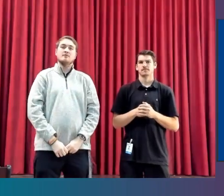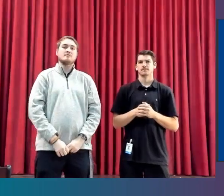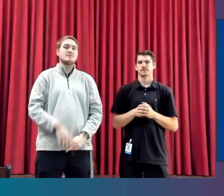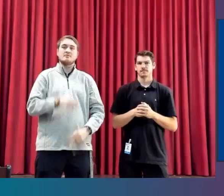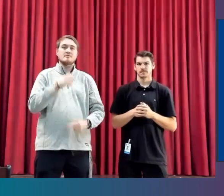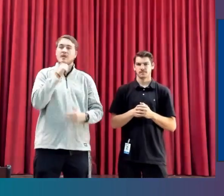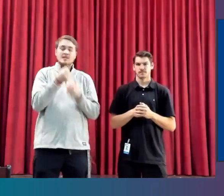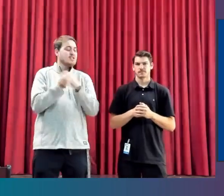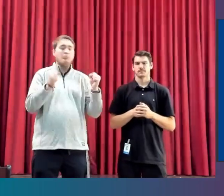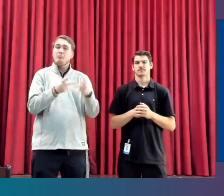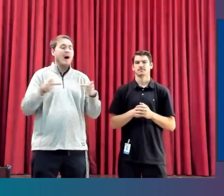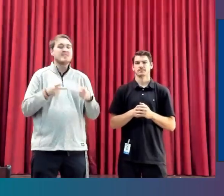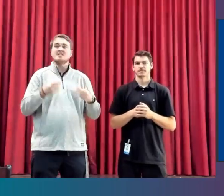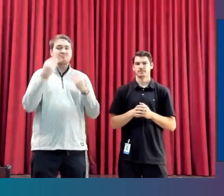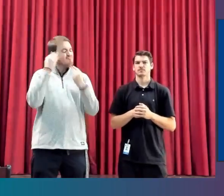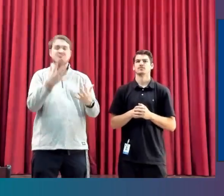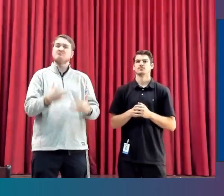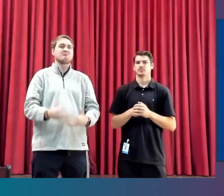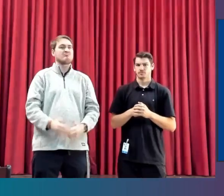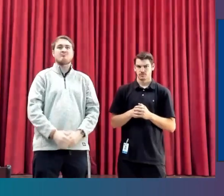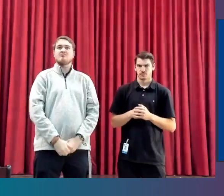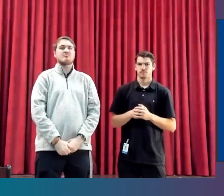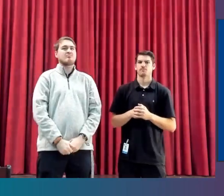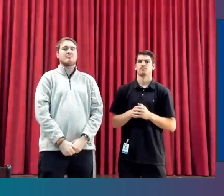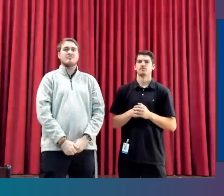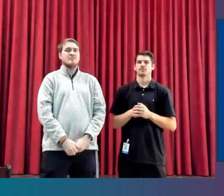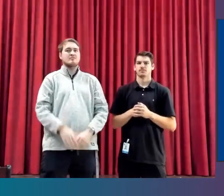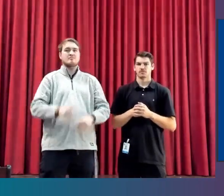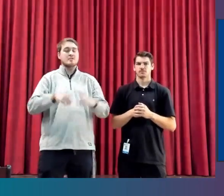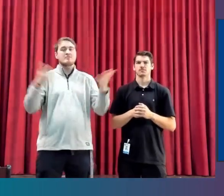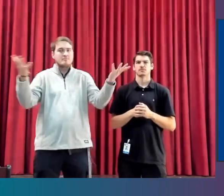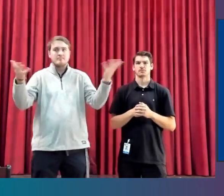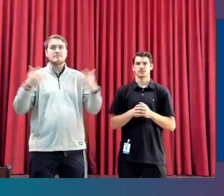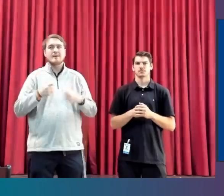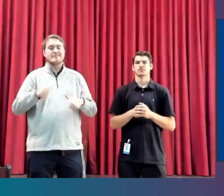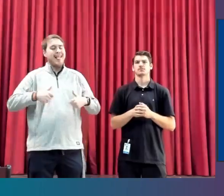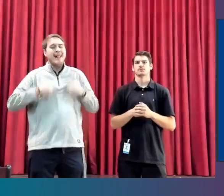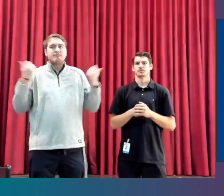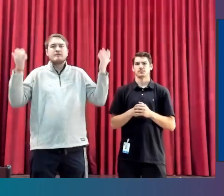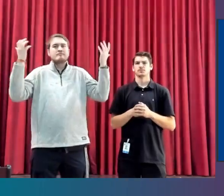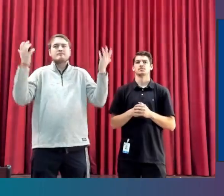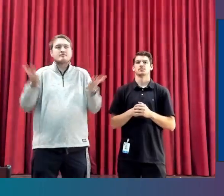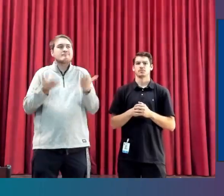years old, and it's not a safe place. It's not a safe place for us to be.